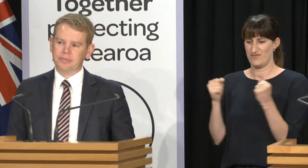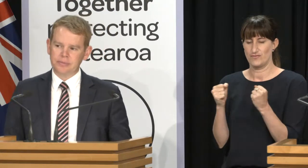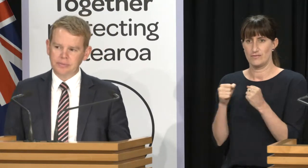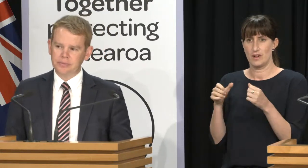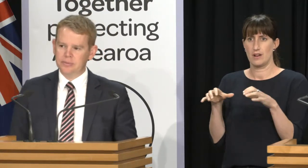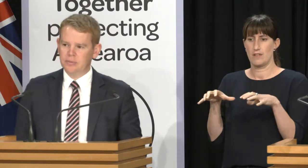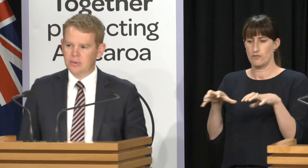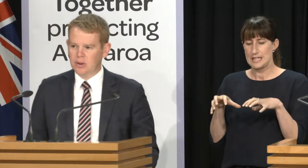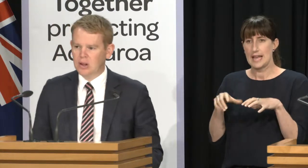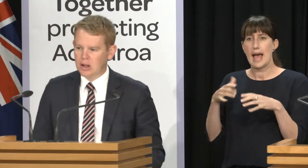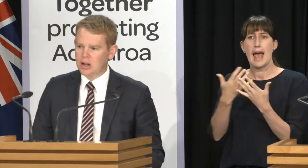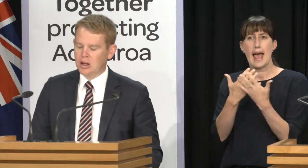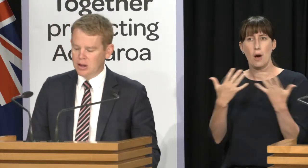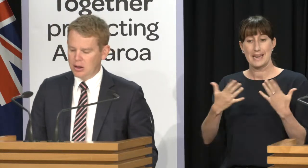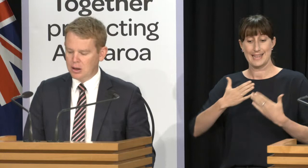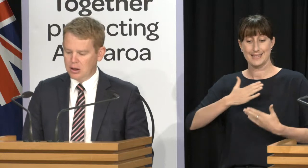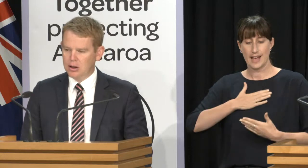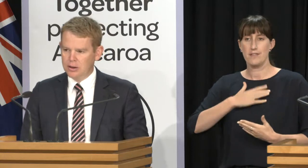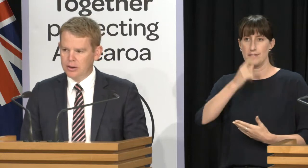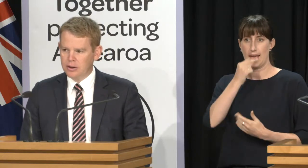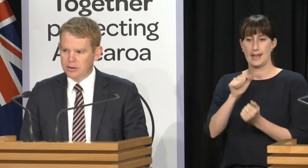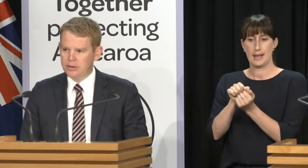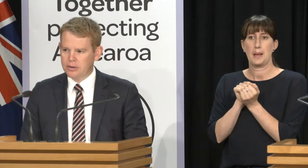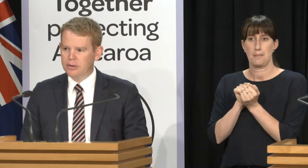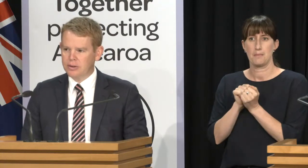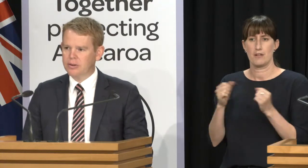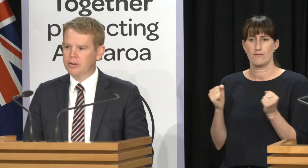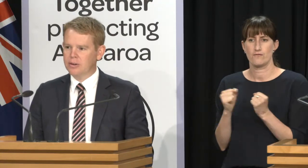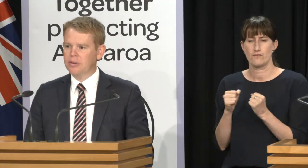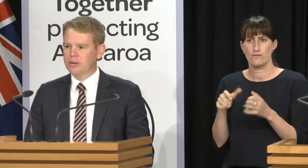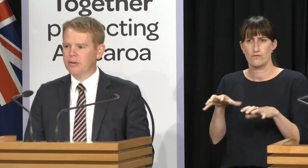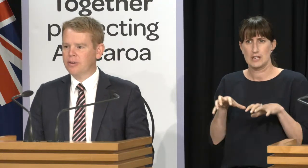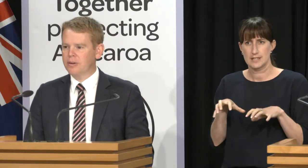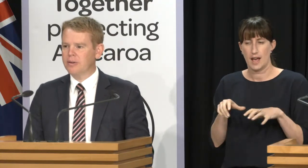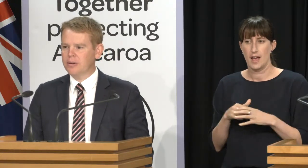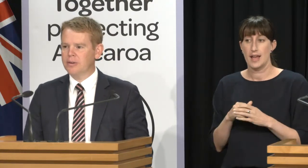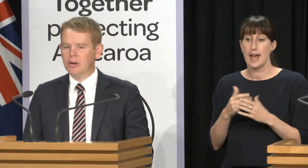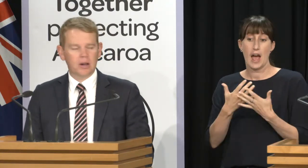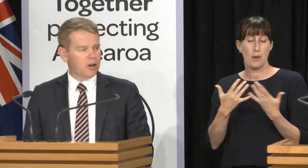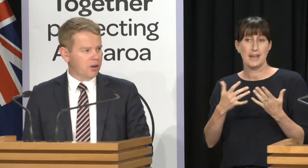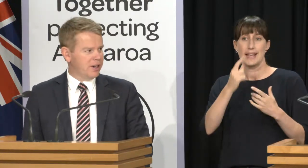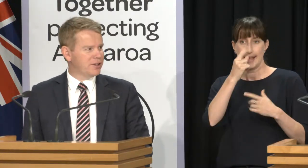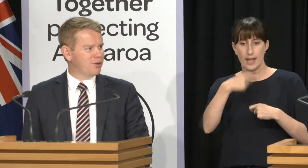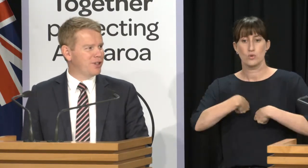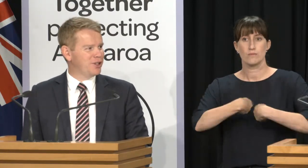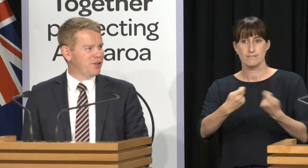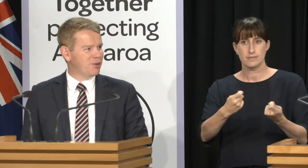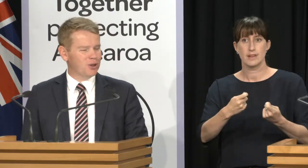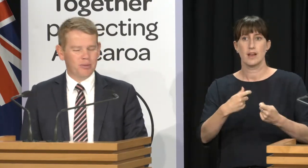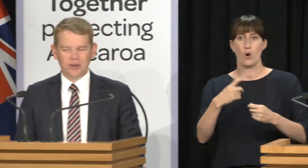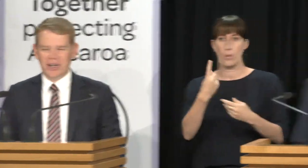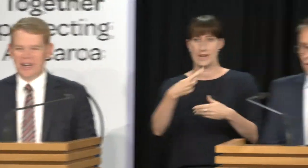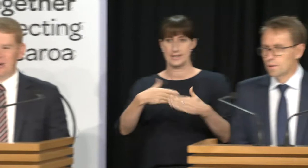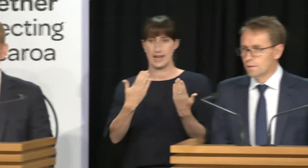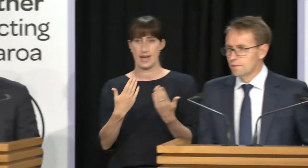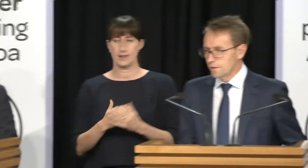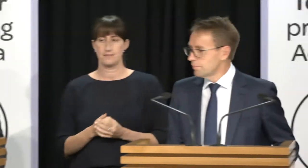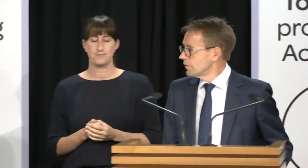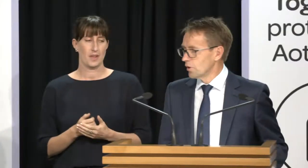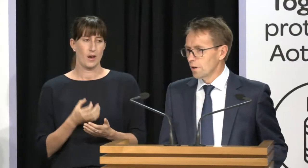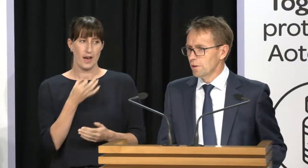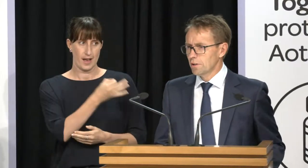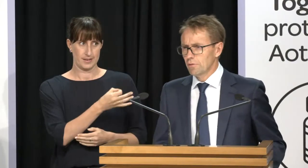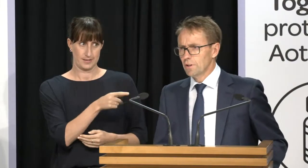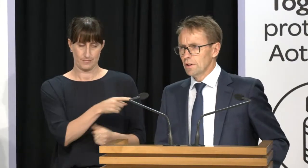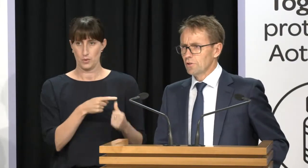how many vaccinations can you give out a day, and are you ramping that up? I'll ask the Director General to comment on our current